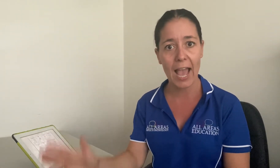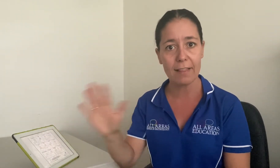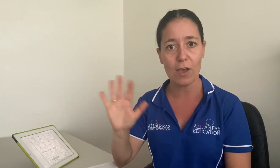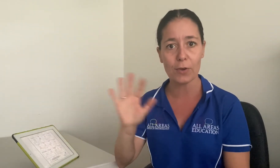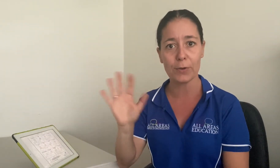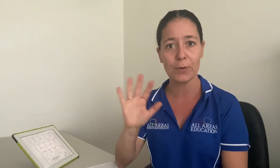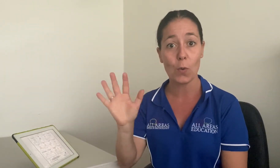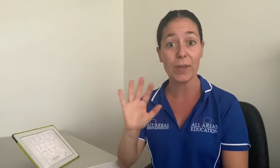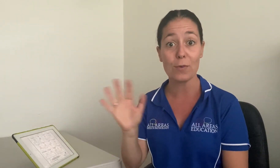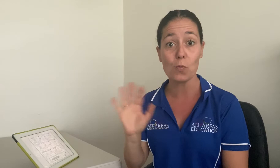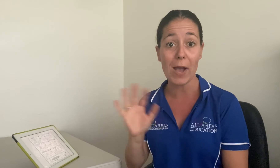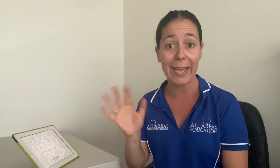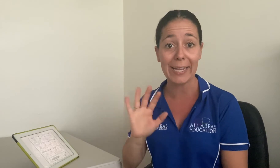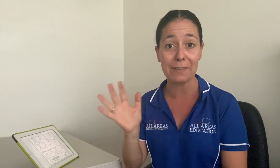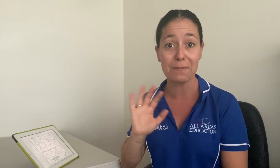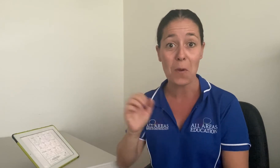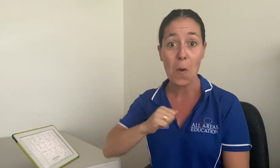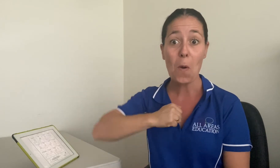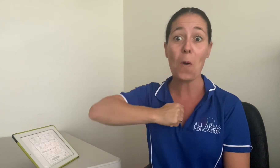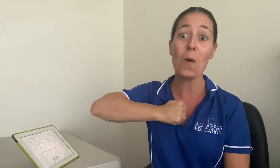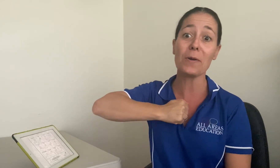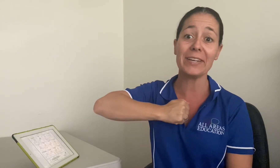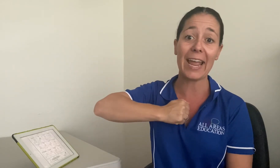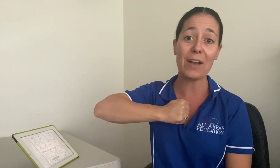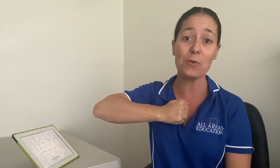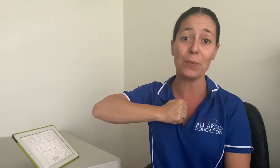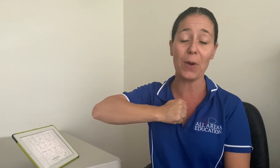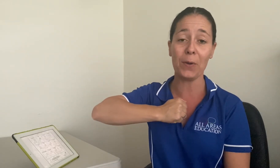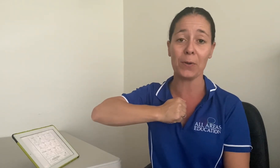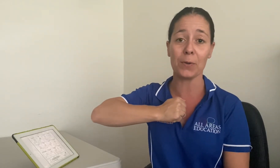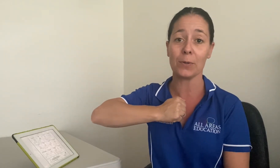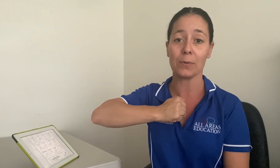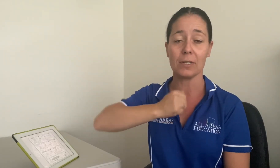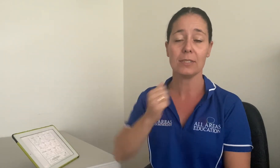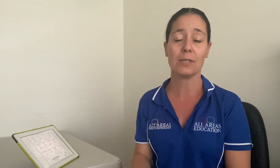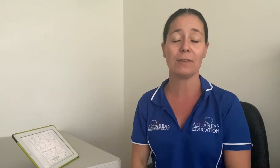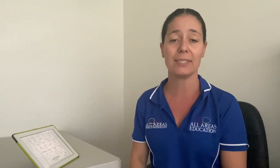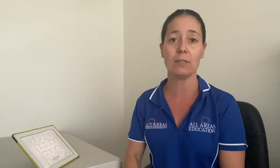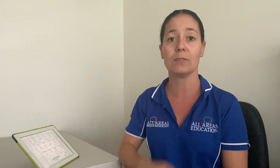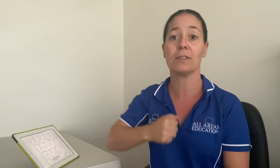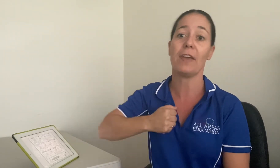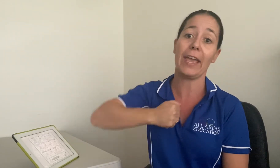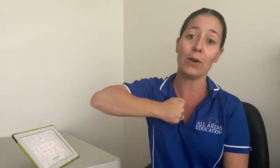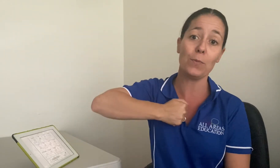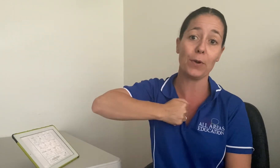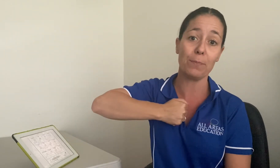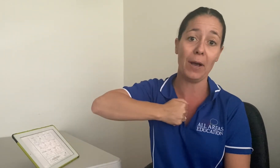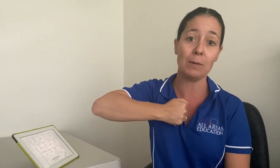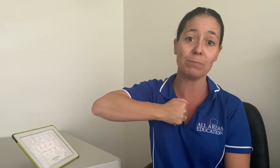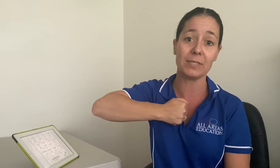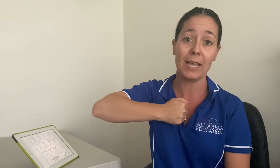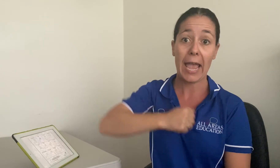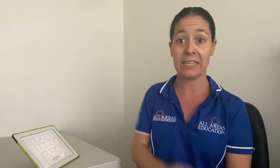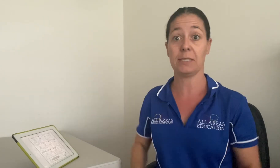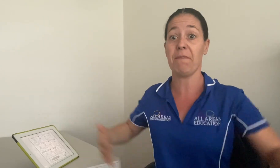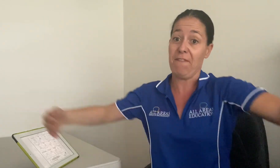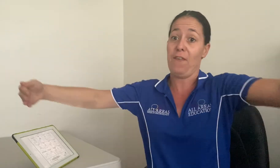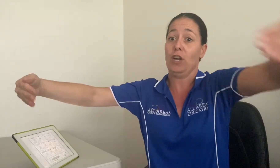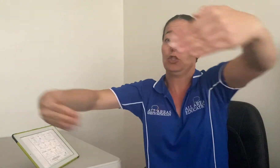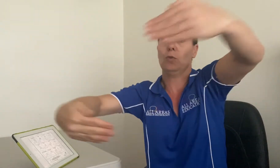hello with a wave or an elbow. So I've seen lots of elbow pumps and some virtual